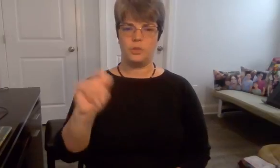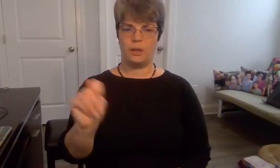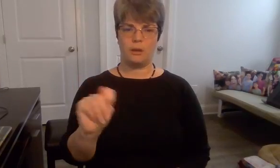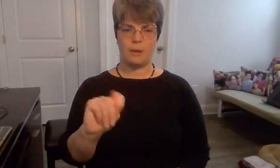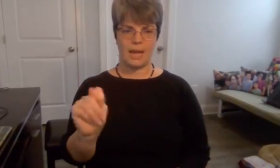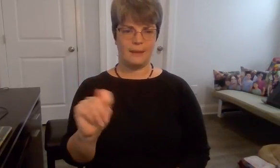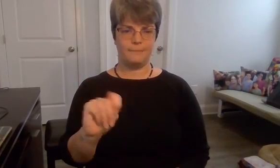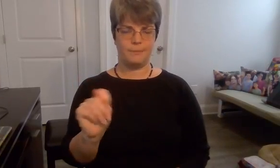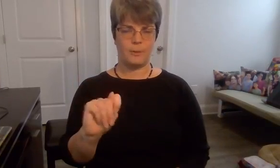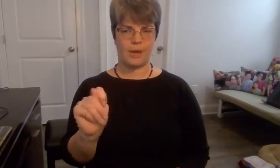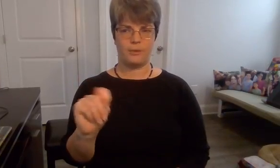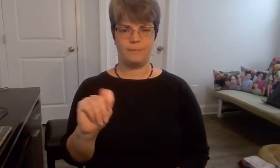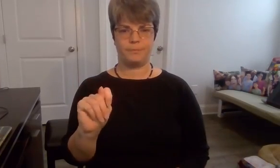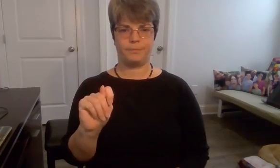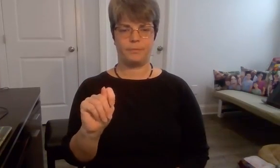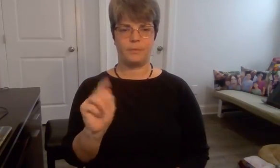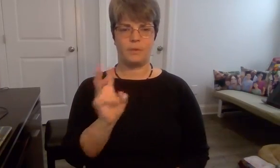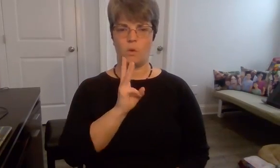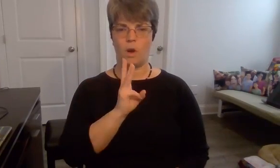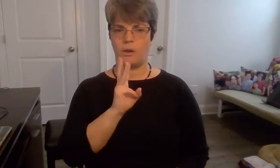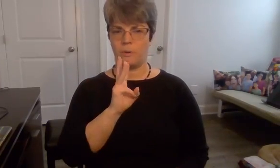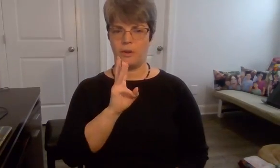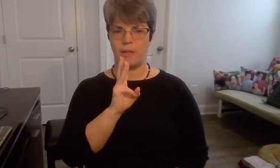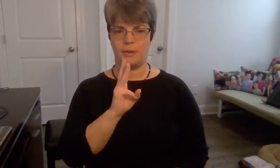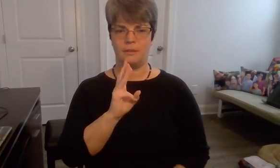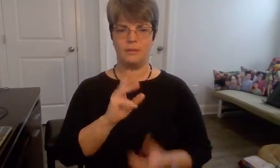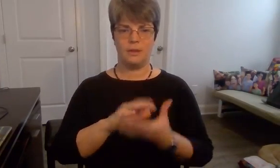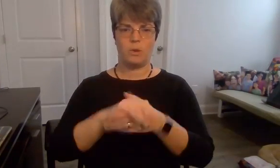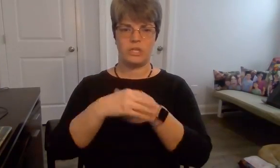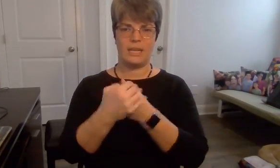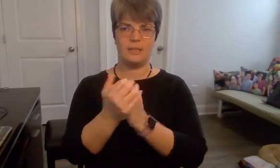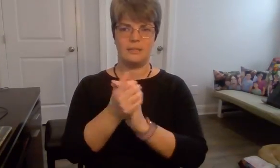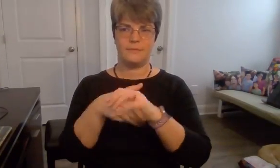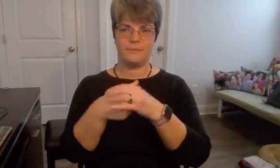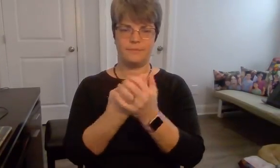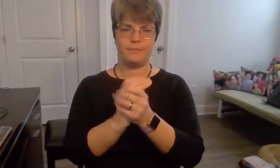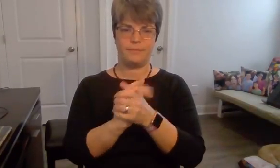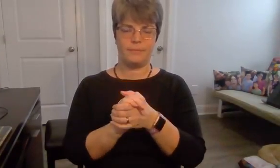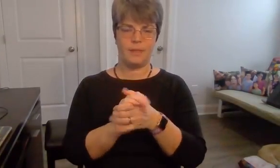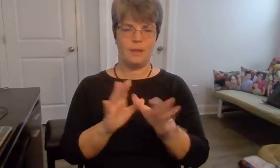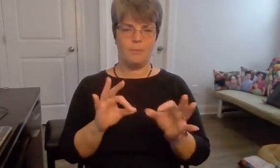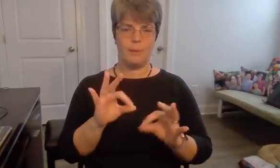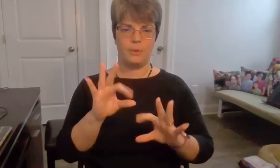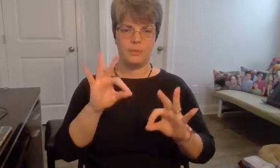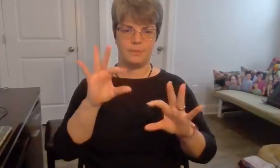toilet or potty, bathroom, water, we know that one. Wash hands, bubbles,